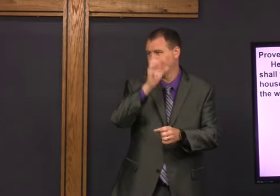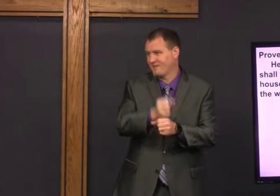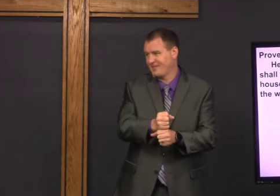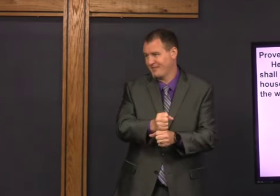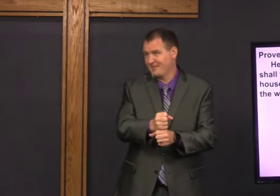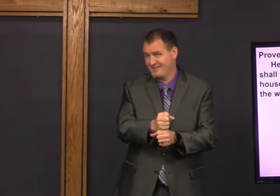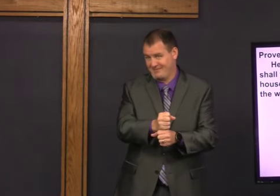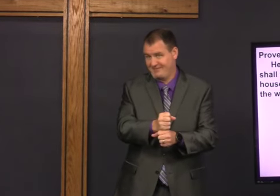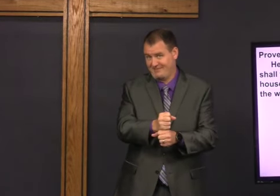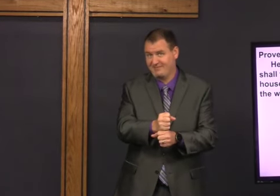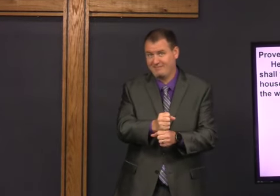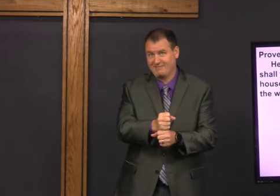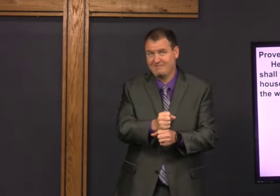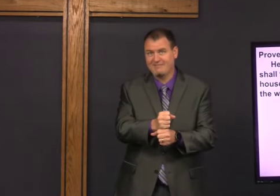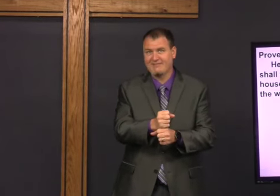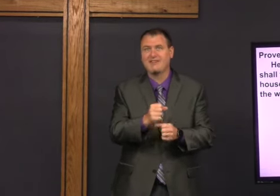Where is your faith?